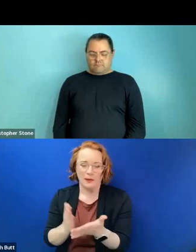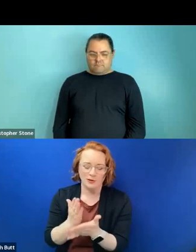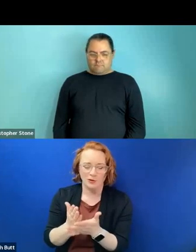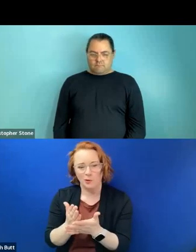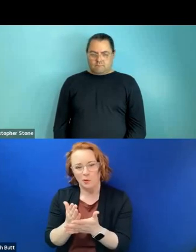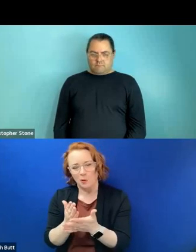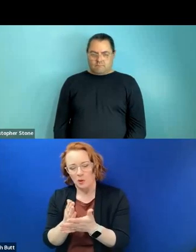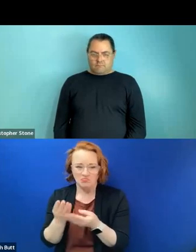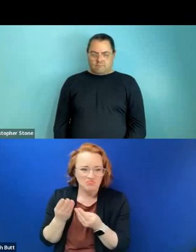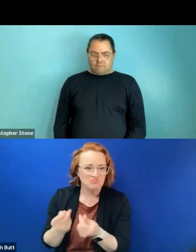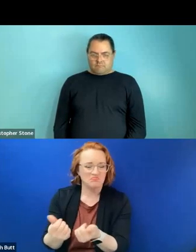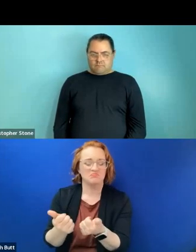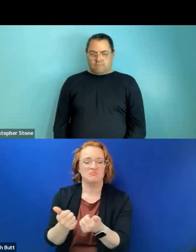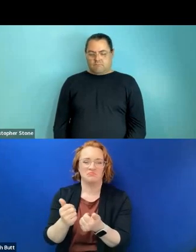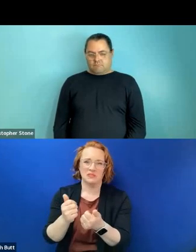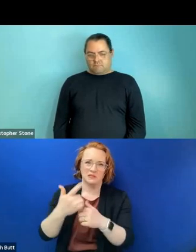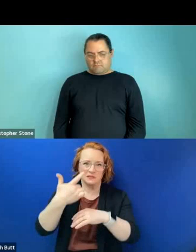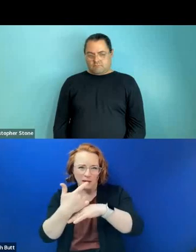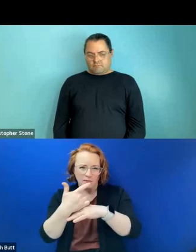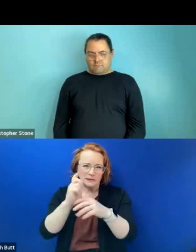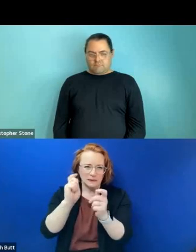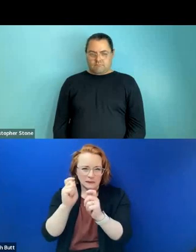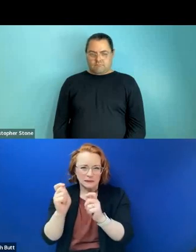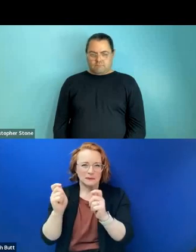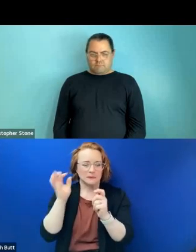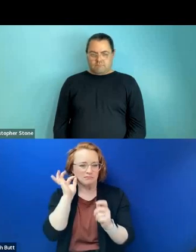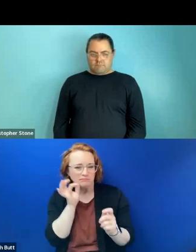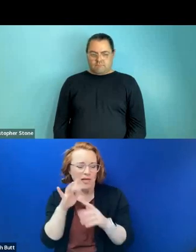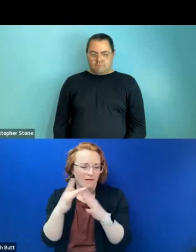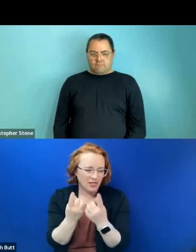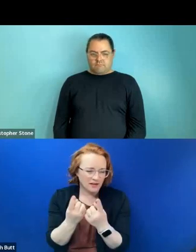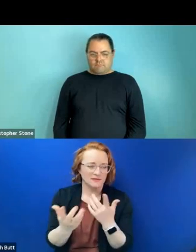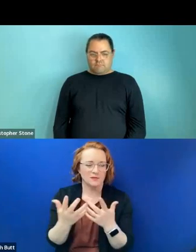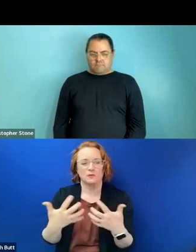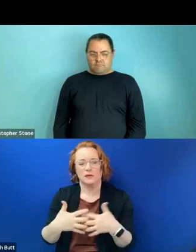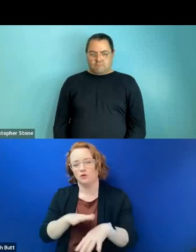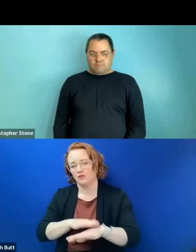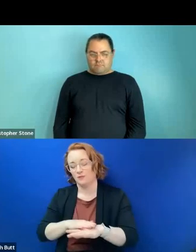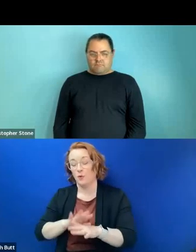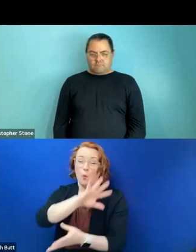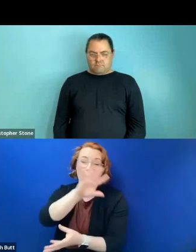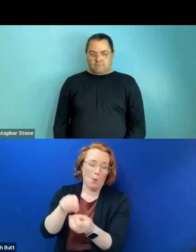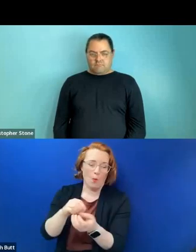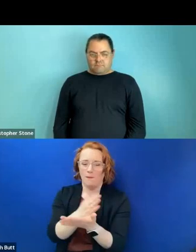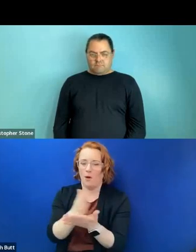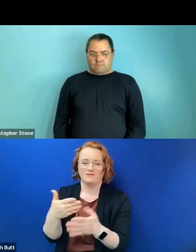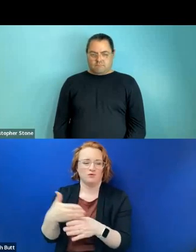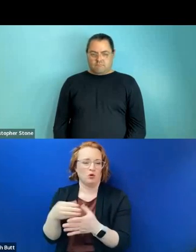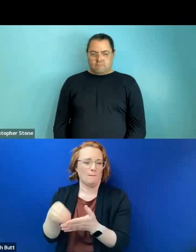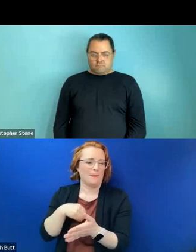working, that you have your camera and your headphones and everything. Yeah, that's all part of the job.